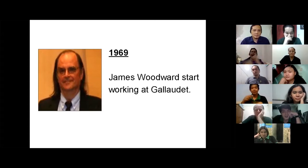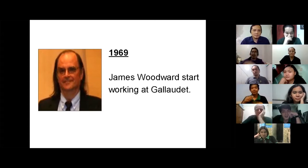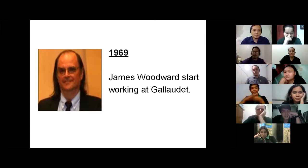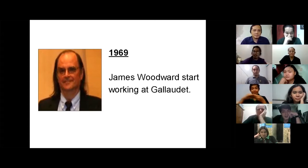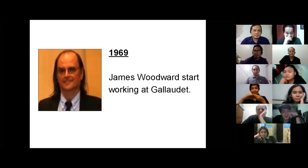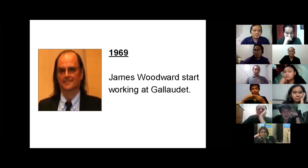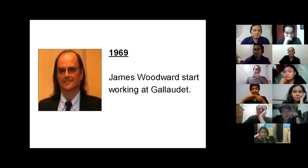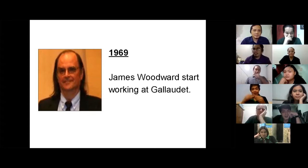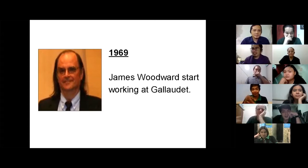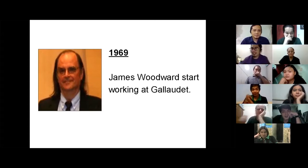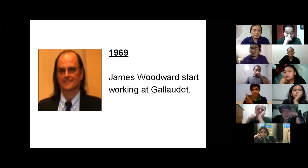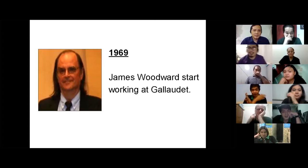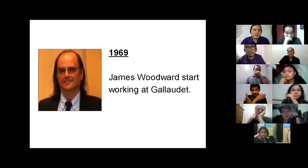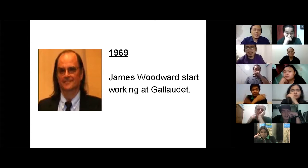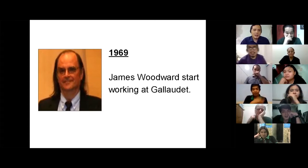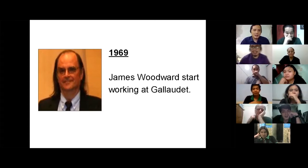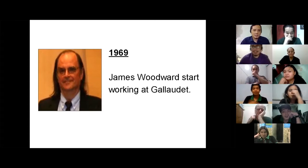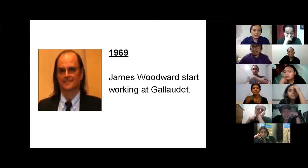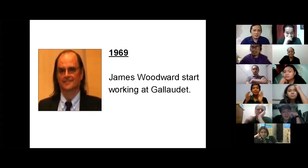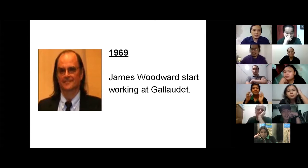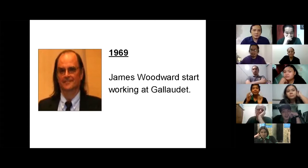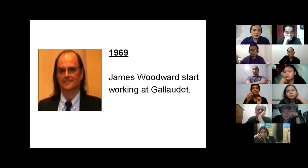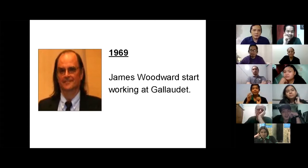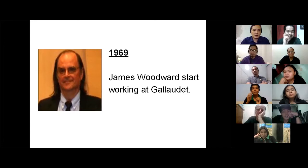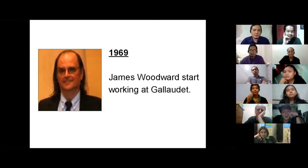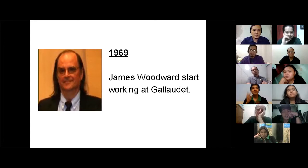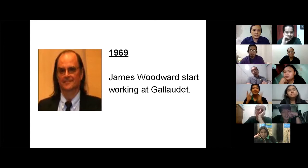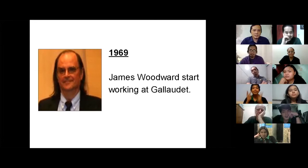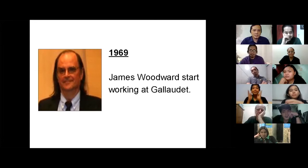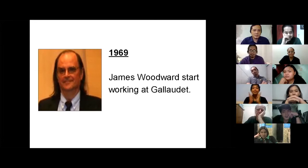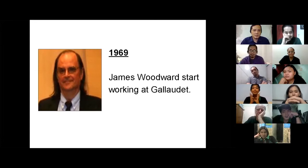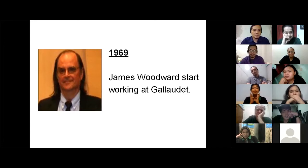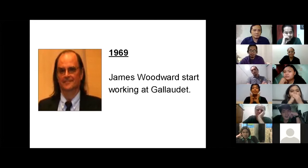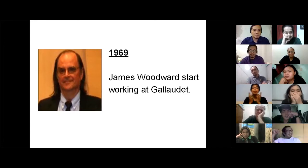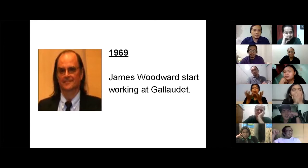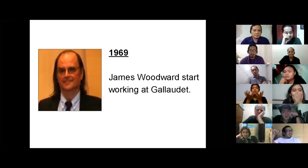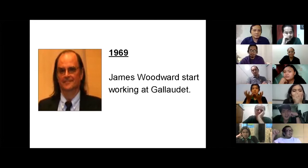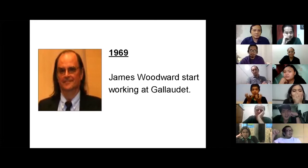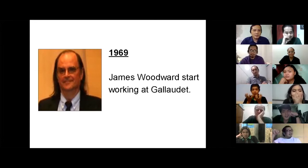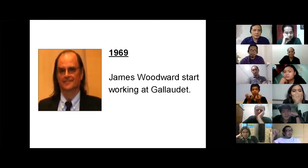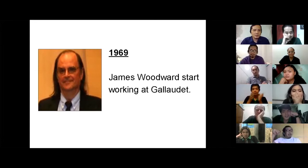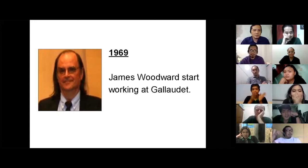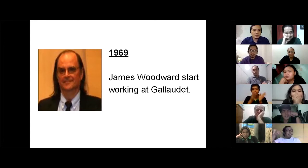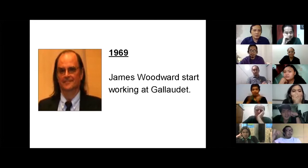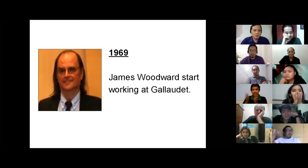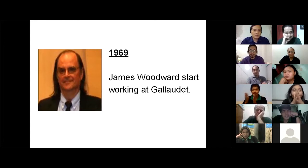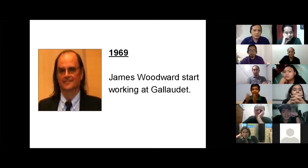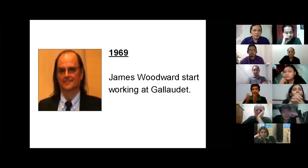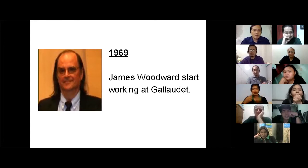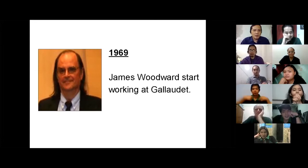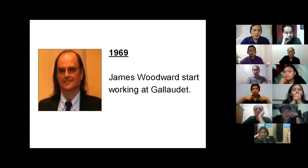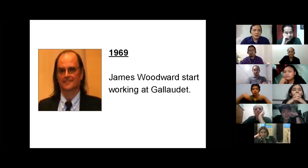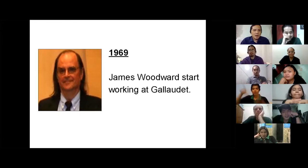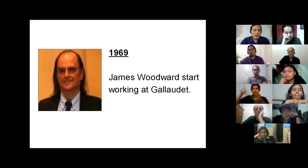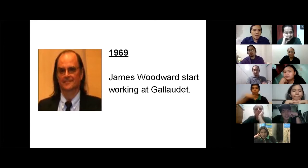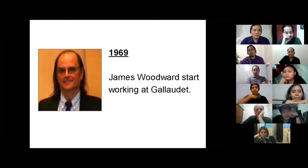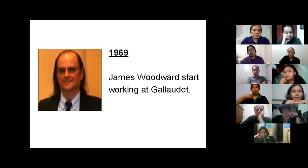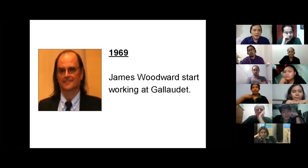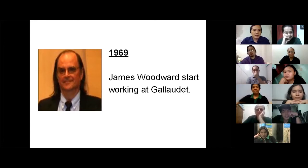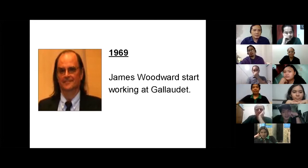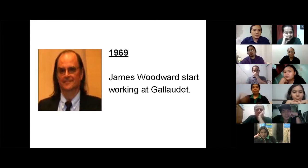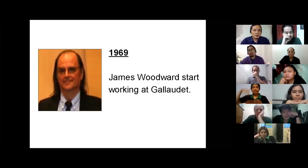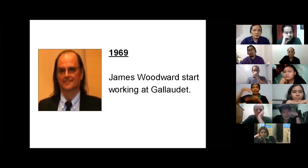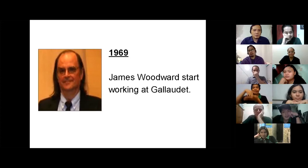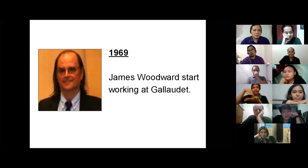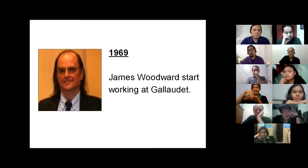Woody, and I'll tell you the story of his history. Dr. Woody had